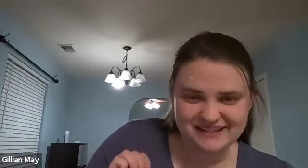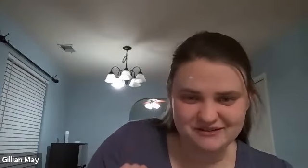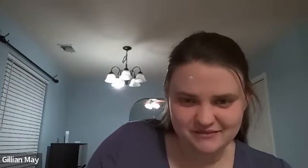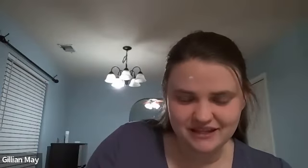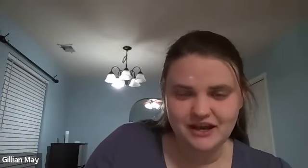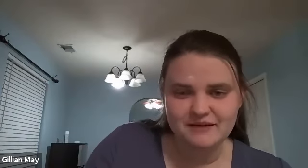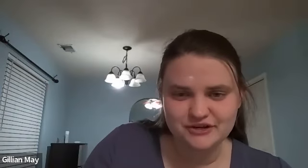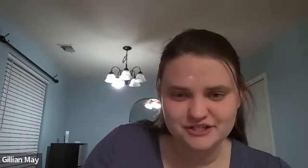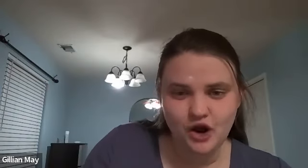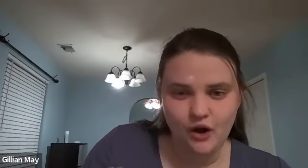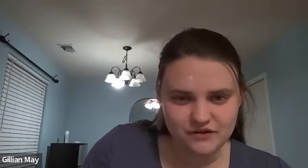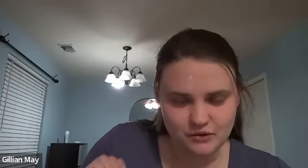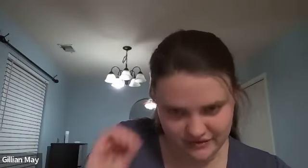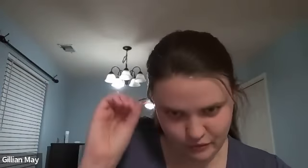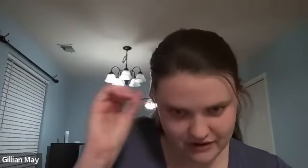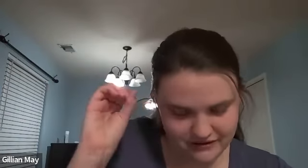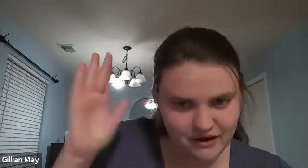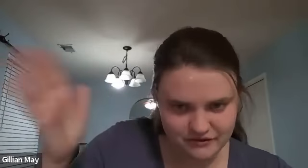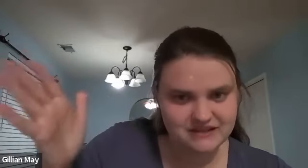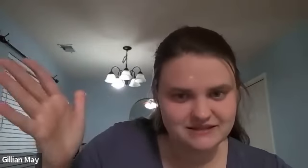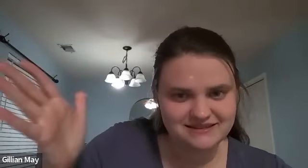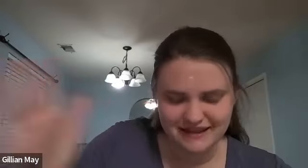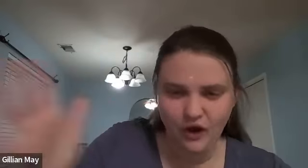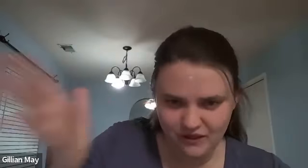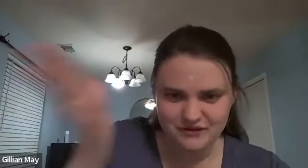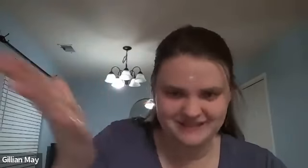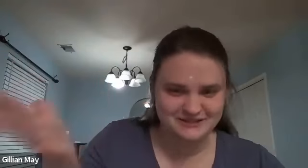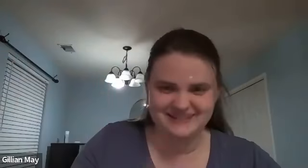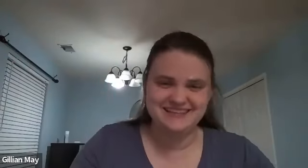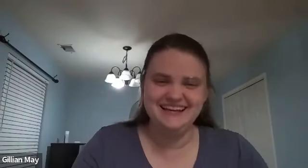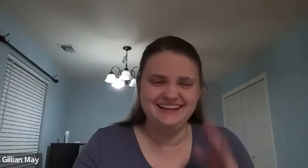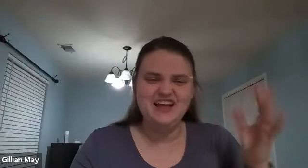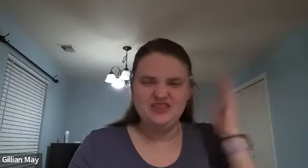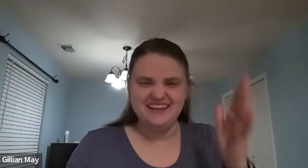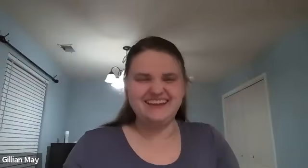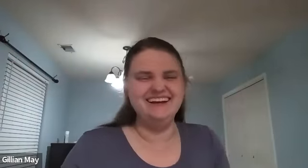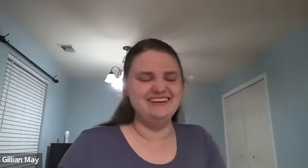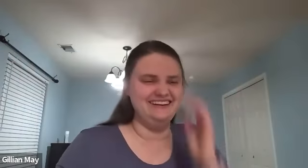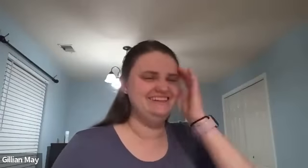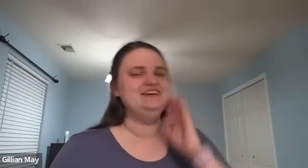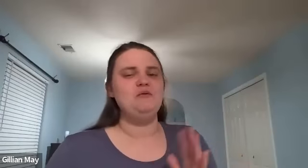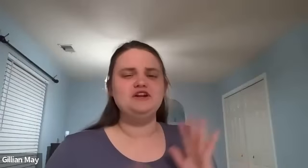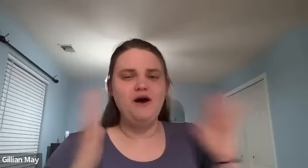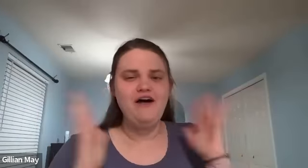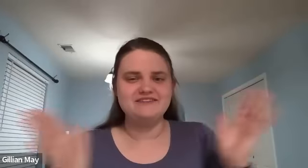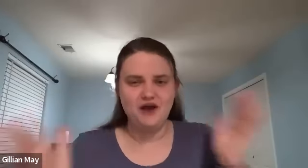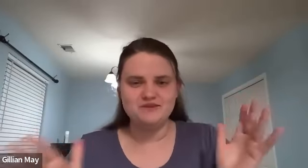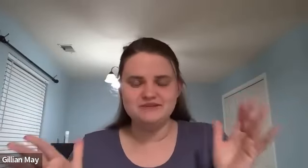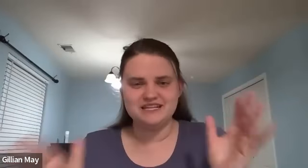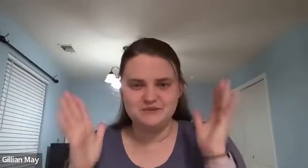I was gonna be like, I'm pretty sure all of you are this. Like all of you guys are this. Like, think, what do you all have in common besides being a